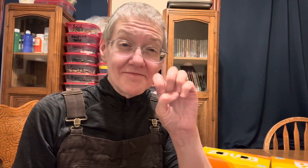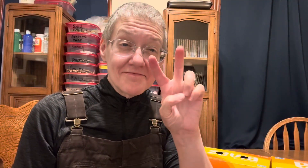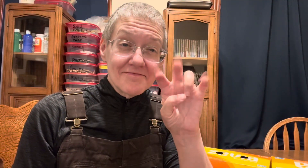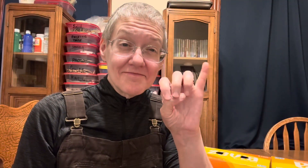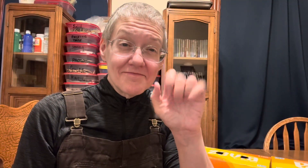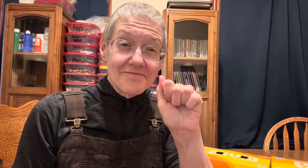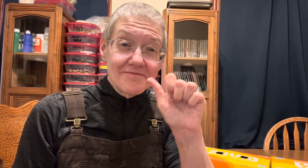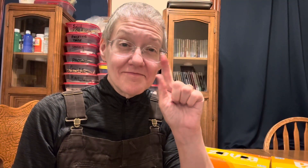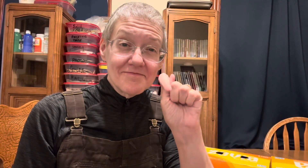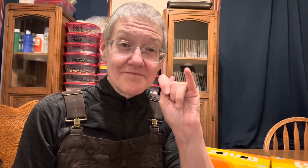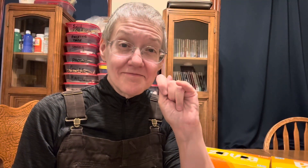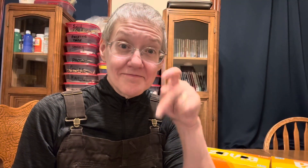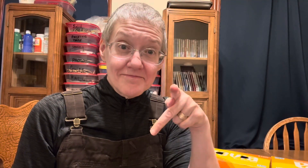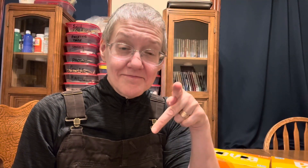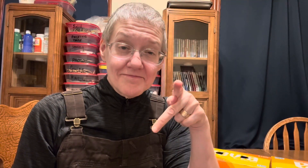One Zevia tip.